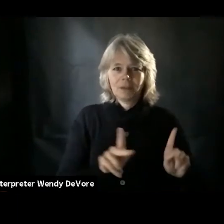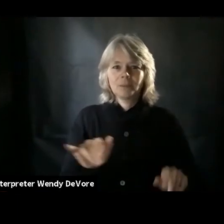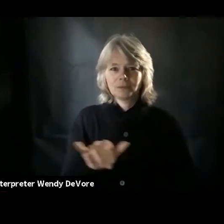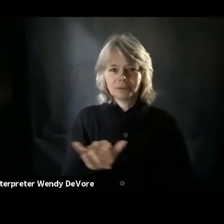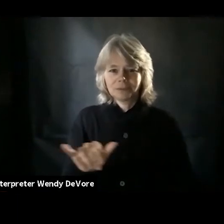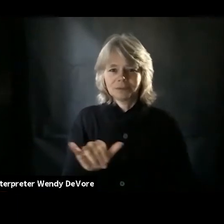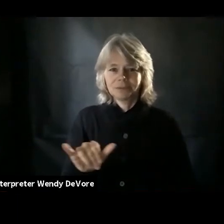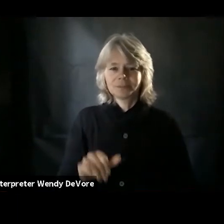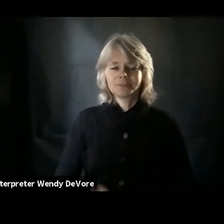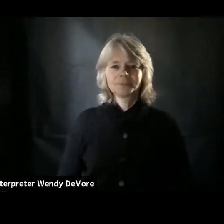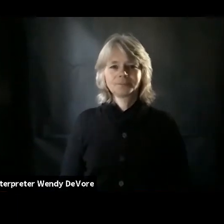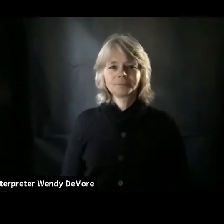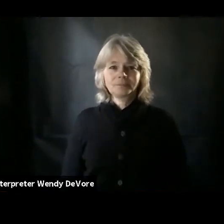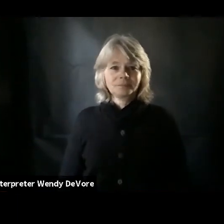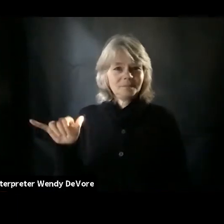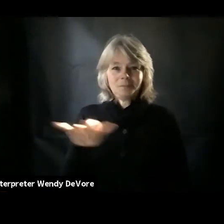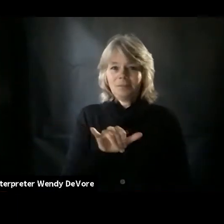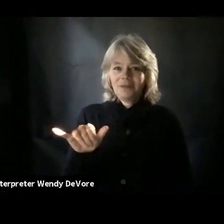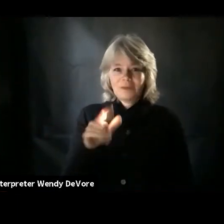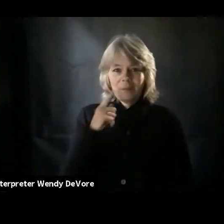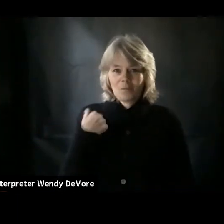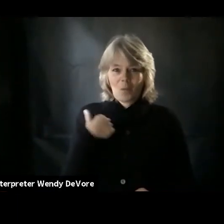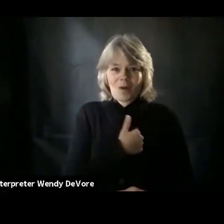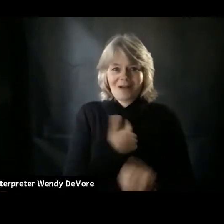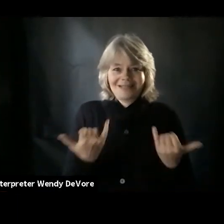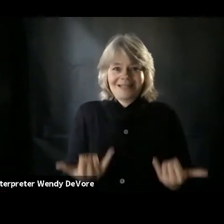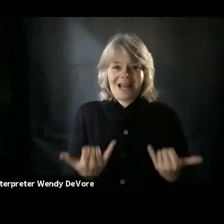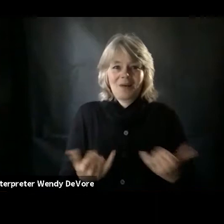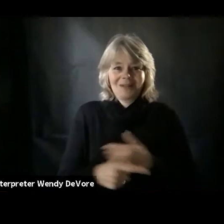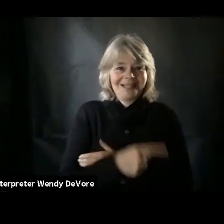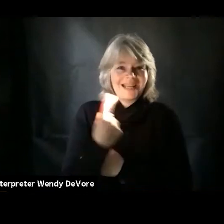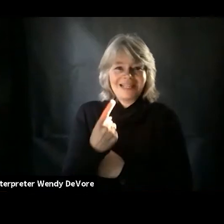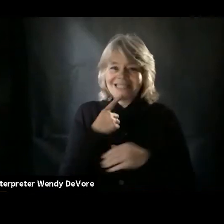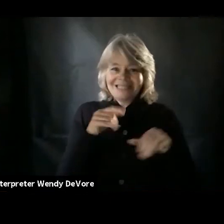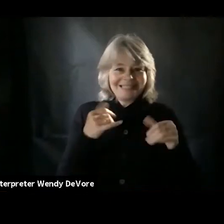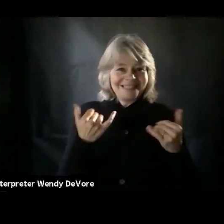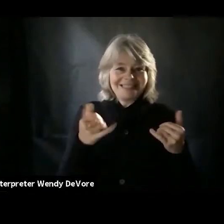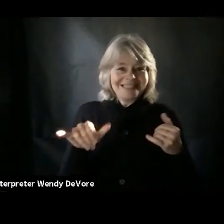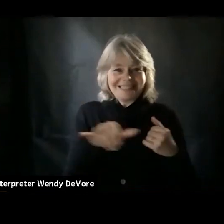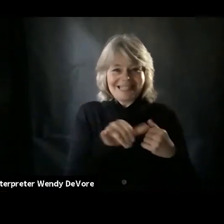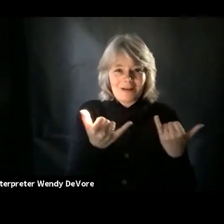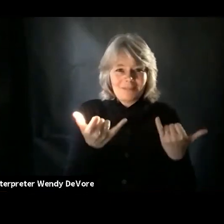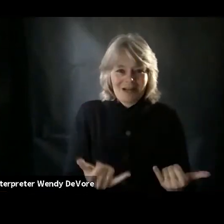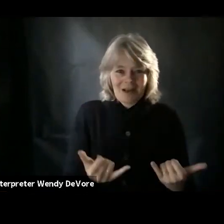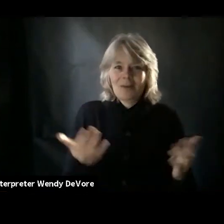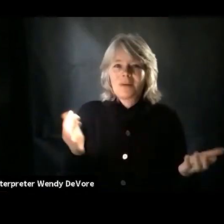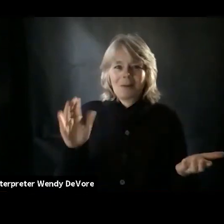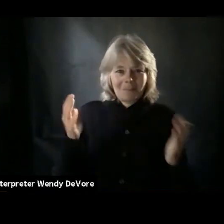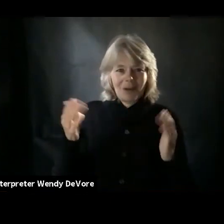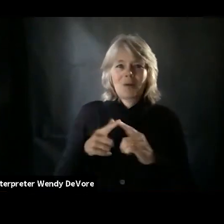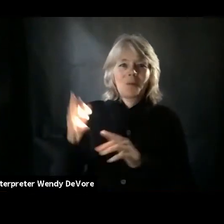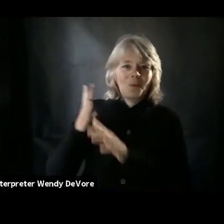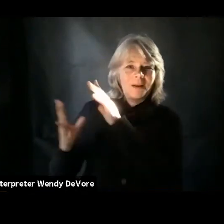This is true for us today, now, just as it was true in the Bible time.